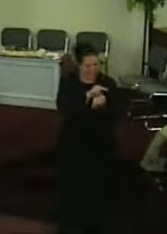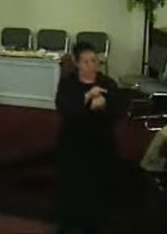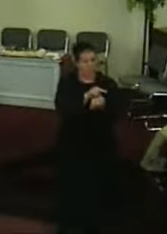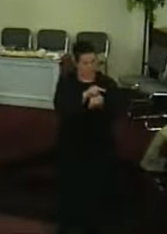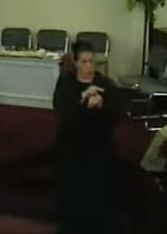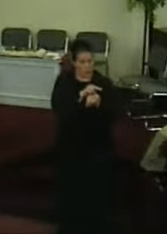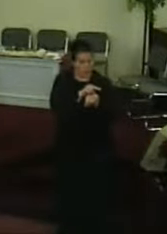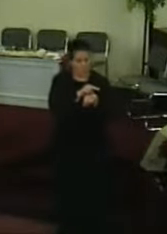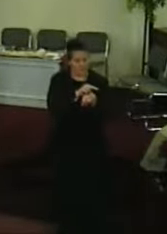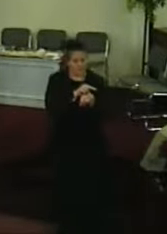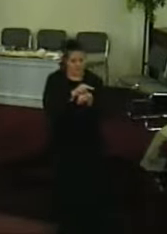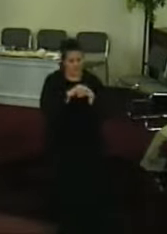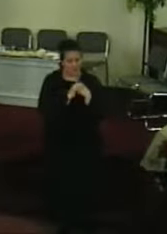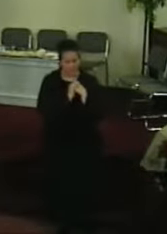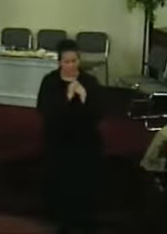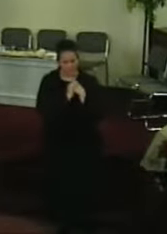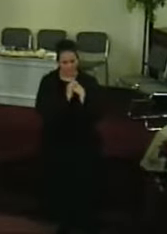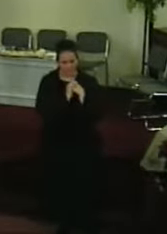Well,